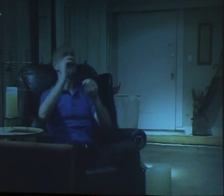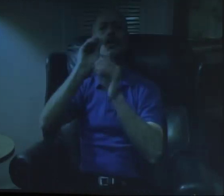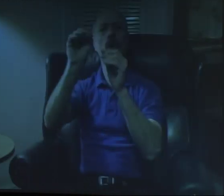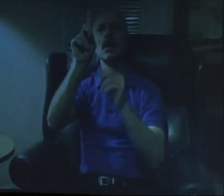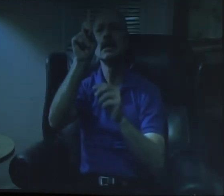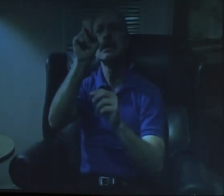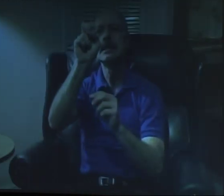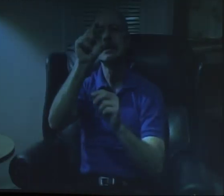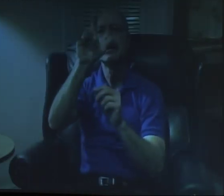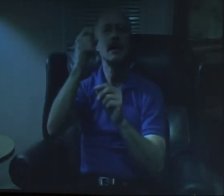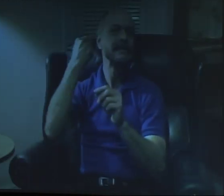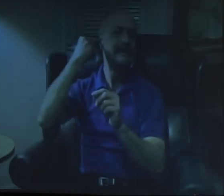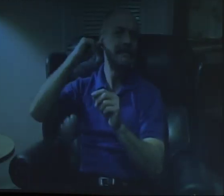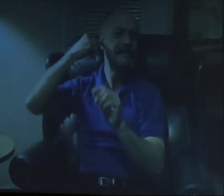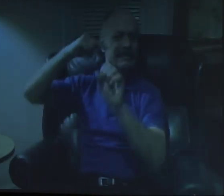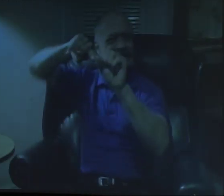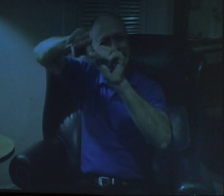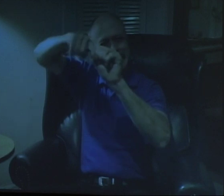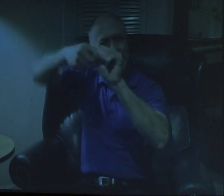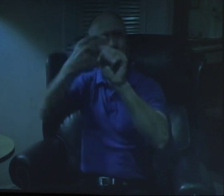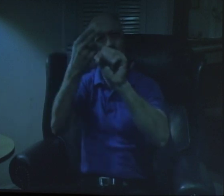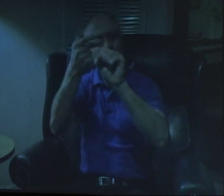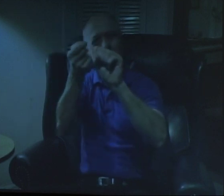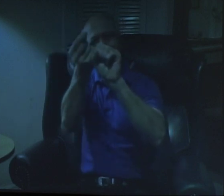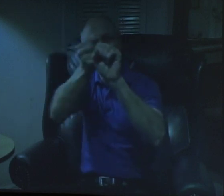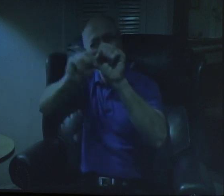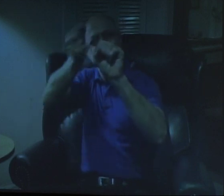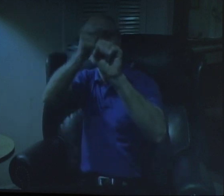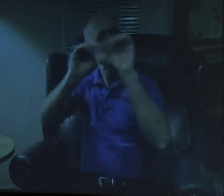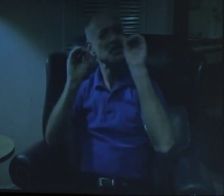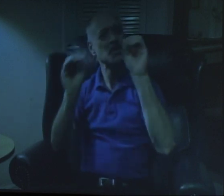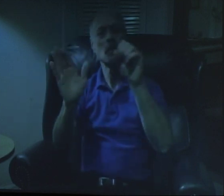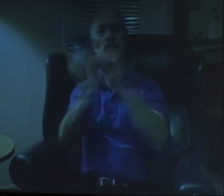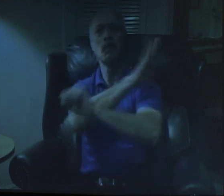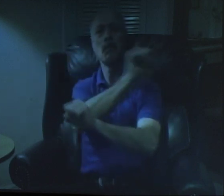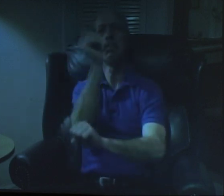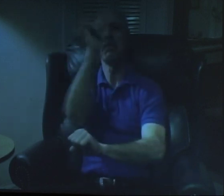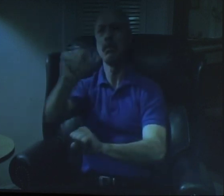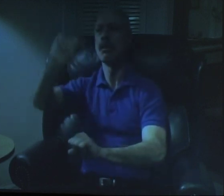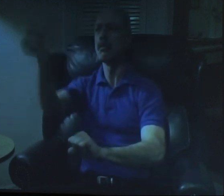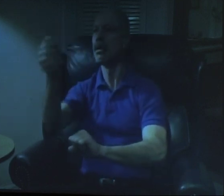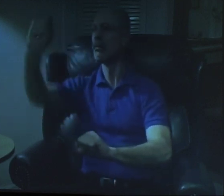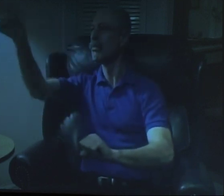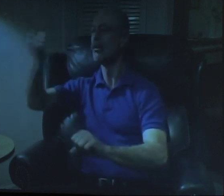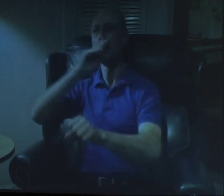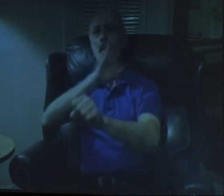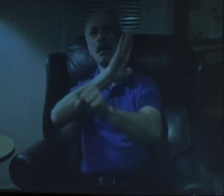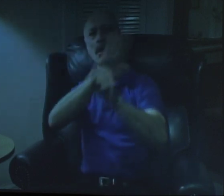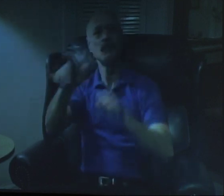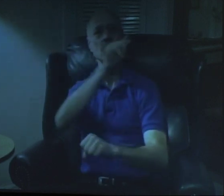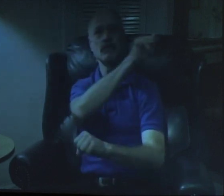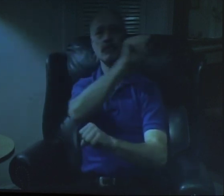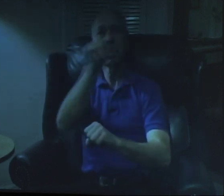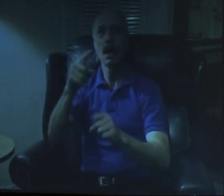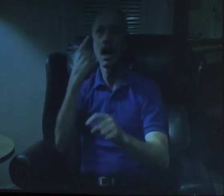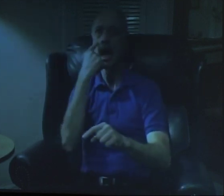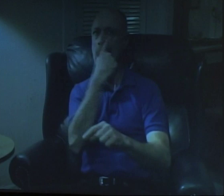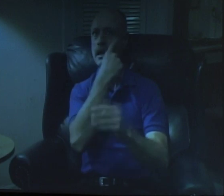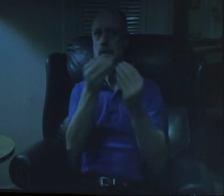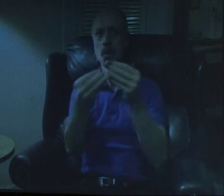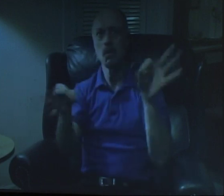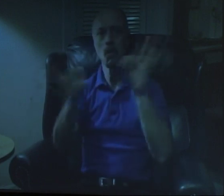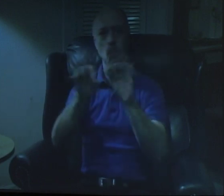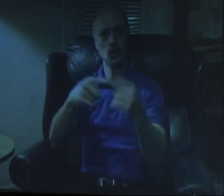ears, and some had the headdresses, but they had ear holes, and there was some type of a